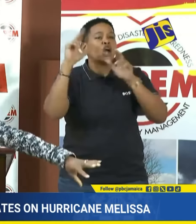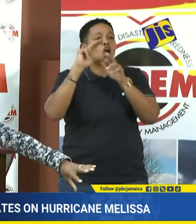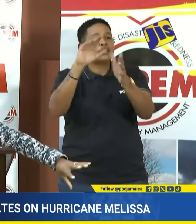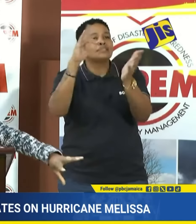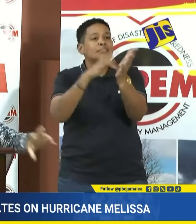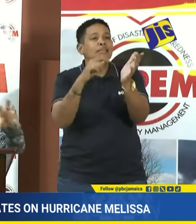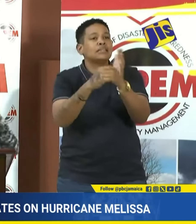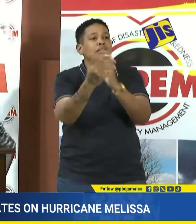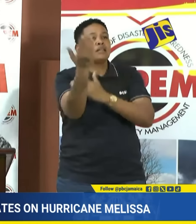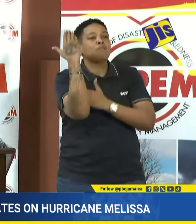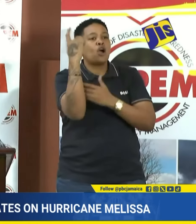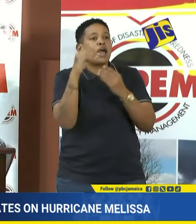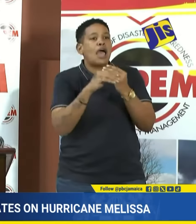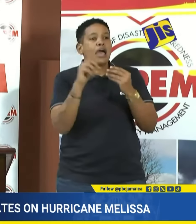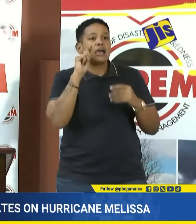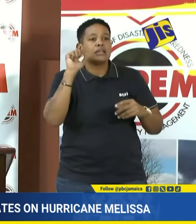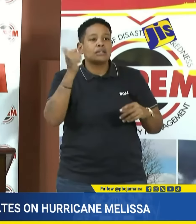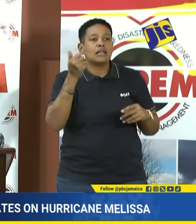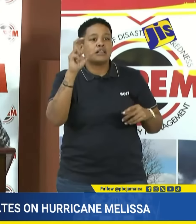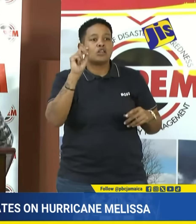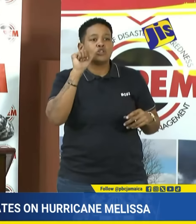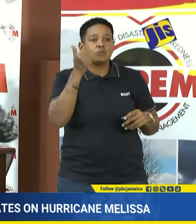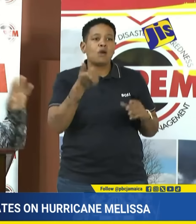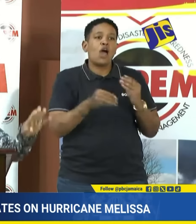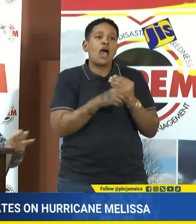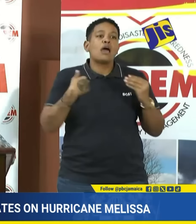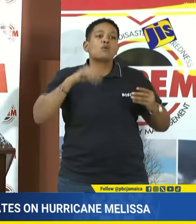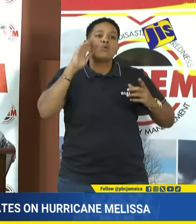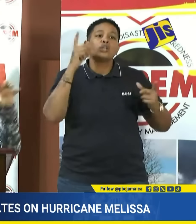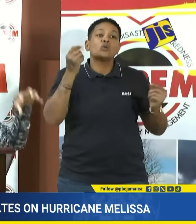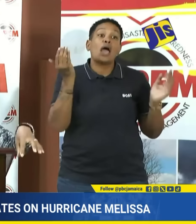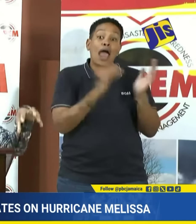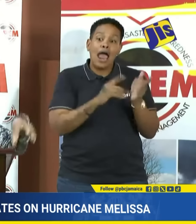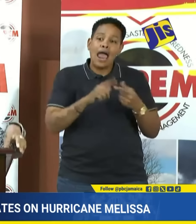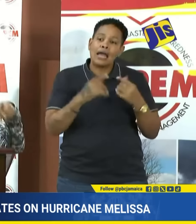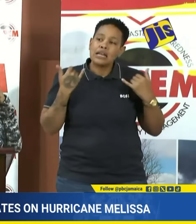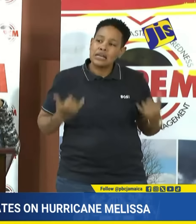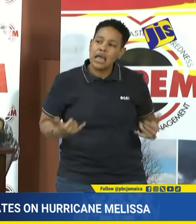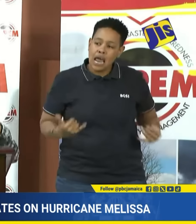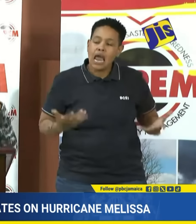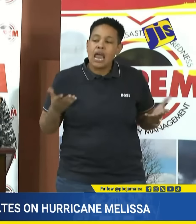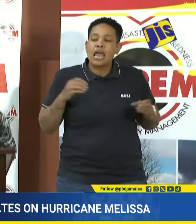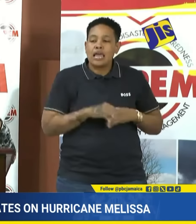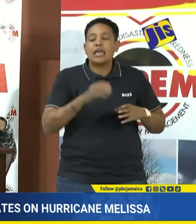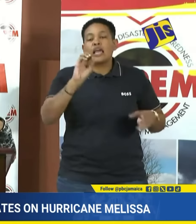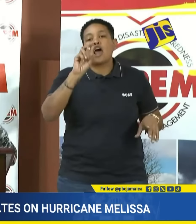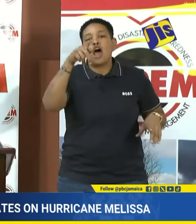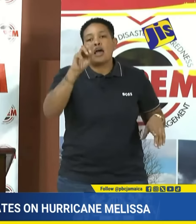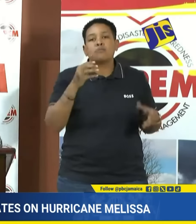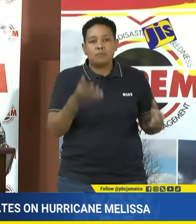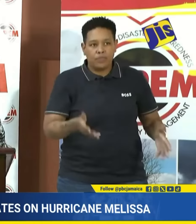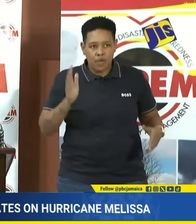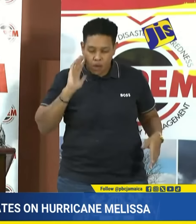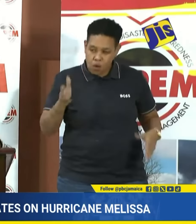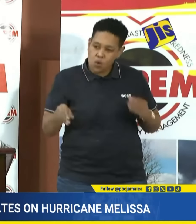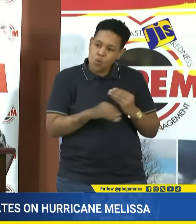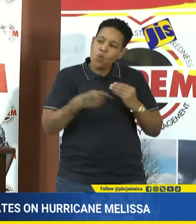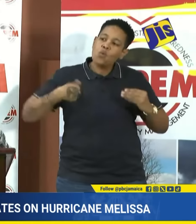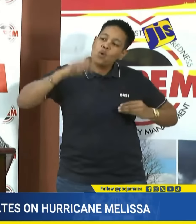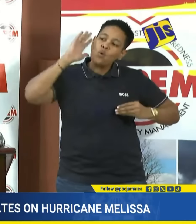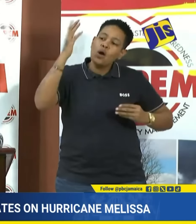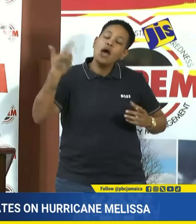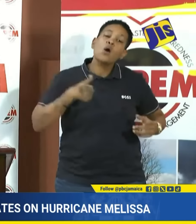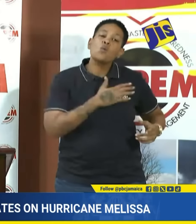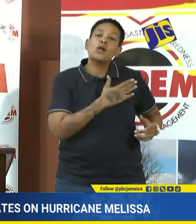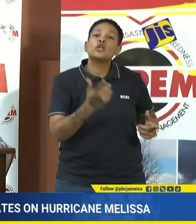Center in the morning. And so at 10:30 tomorrow, we'll do this again right here in ODPEM. We are